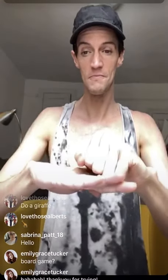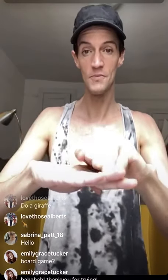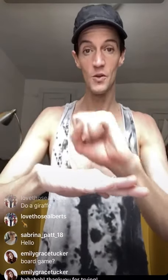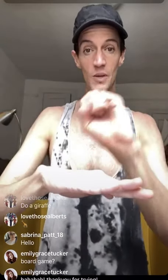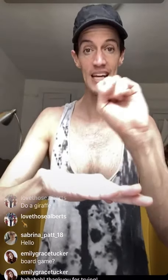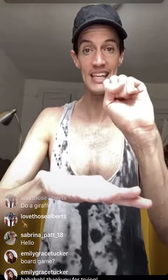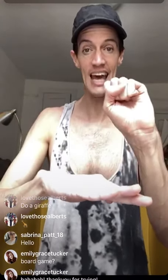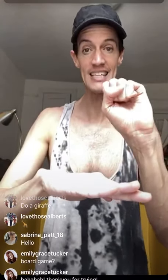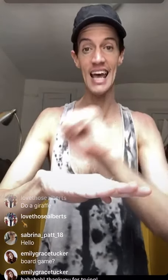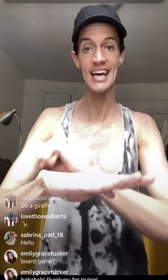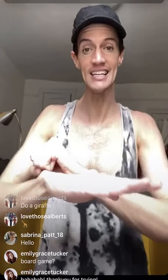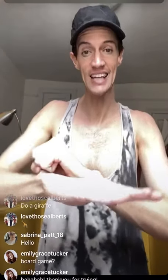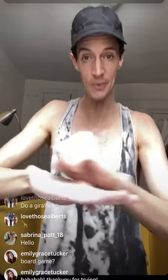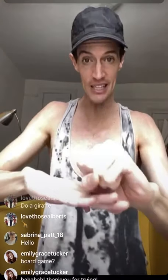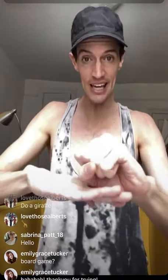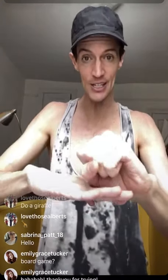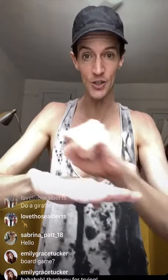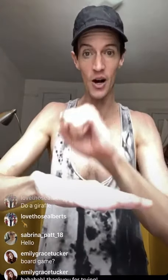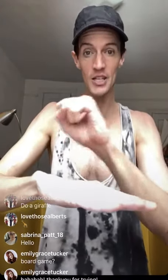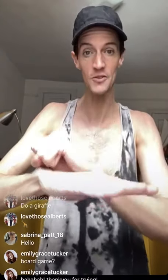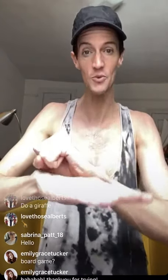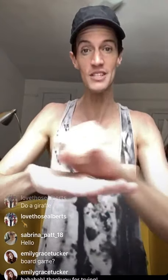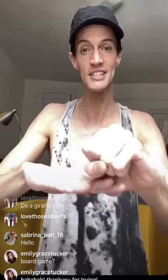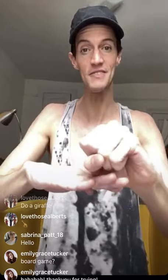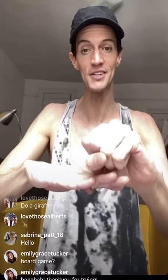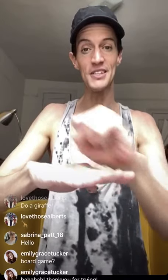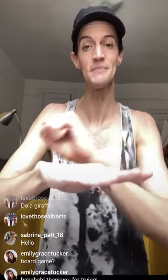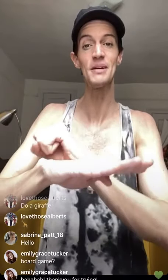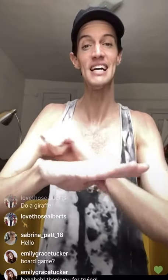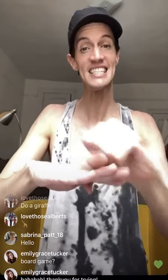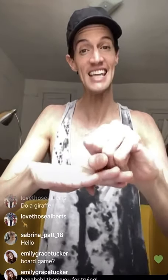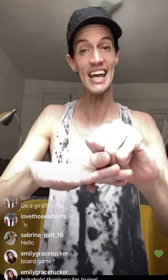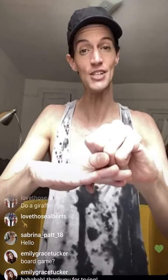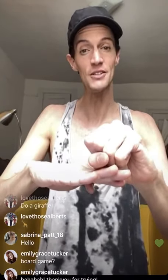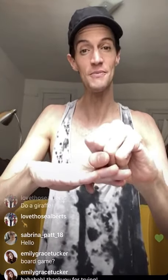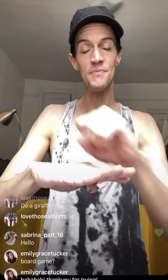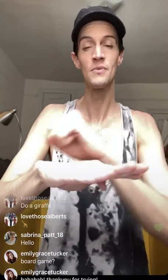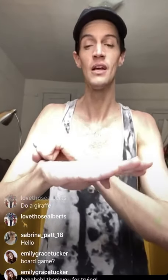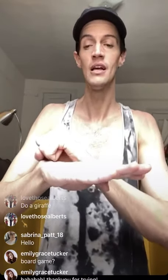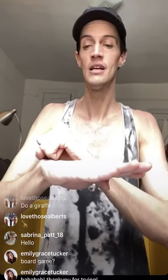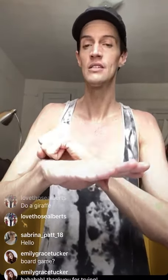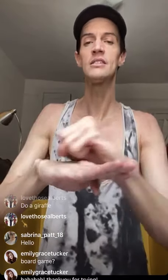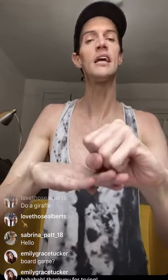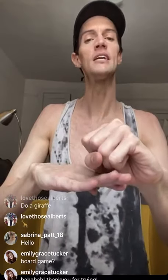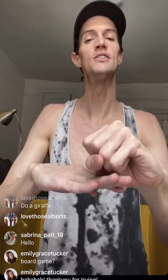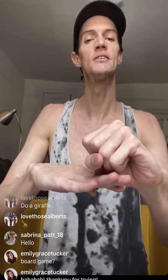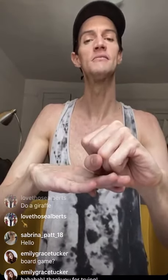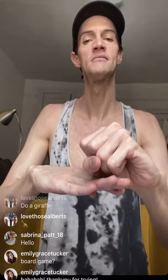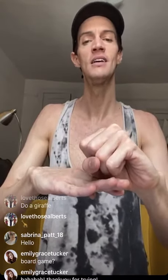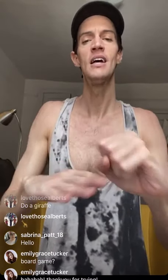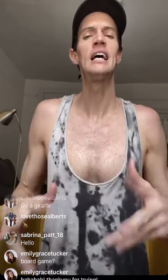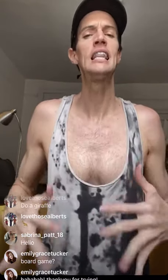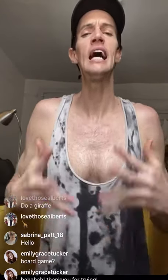we take the S hand and we glide it across from wrist to fingertip. Stage. Stage. A life is